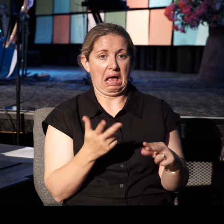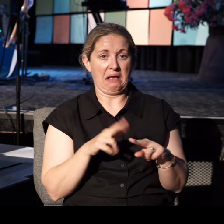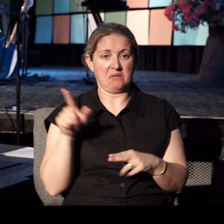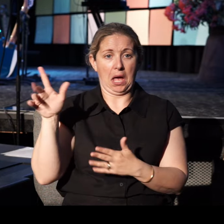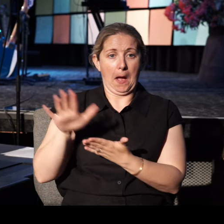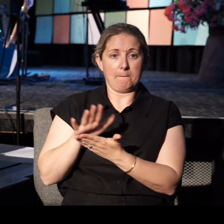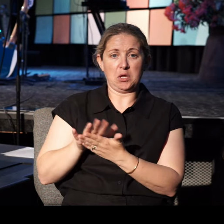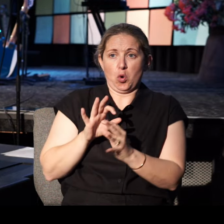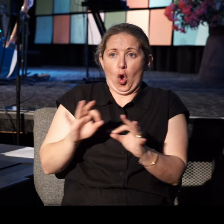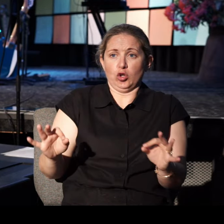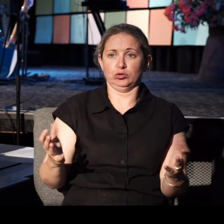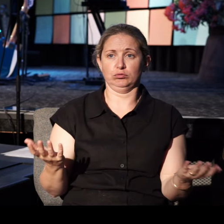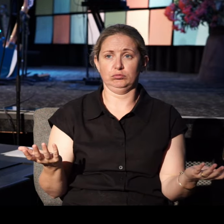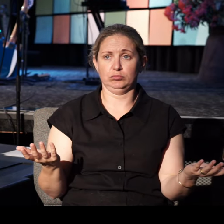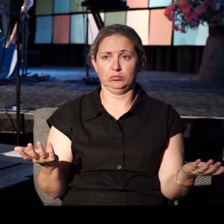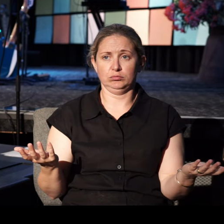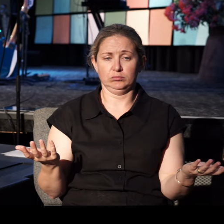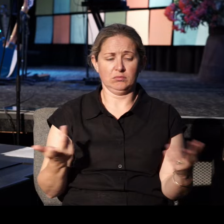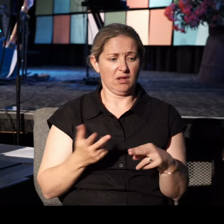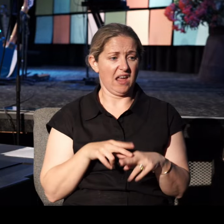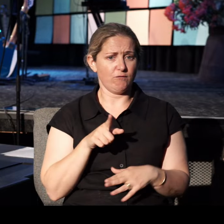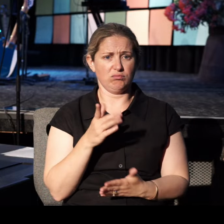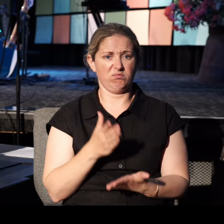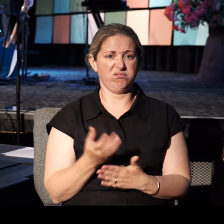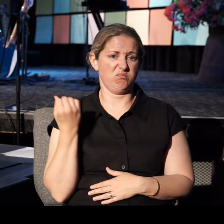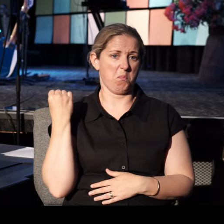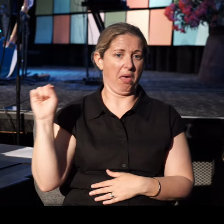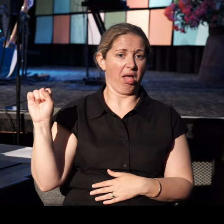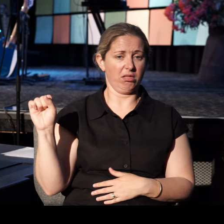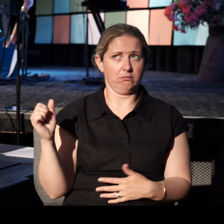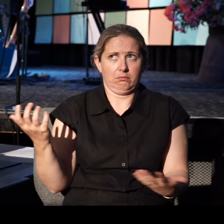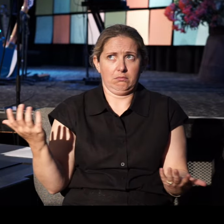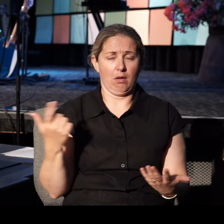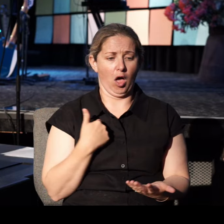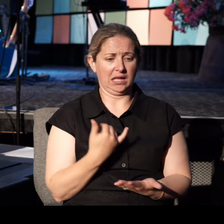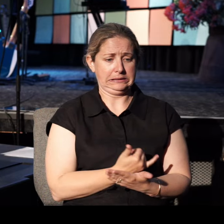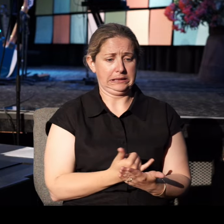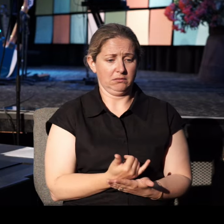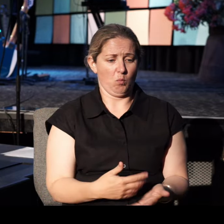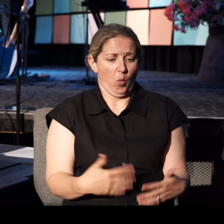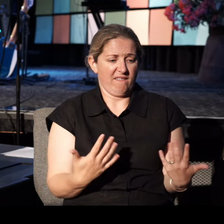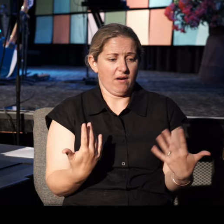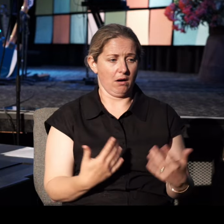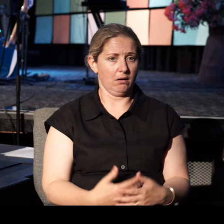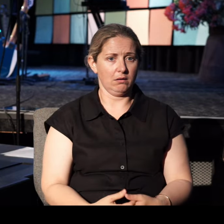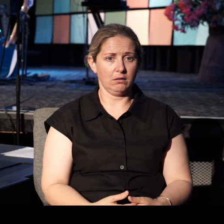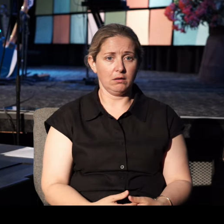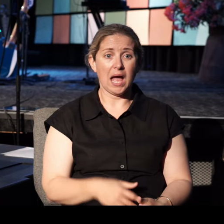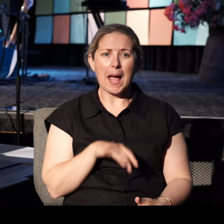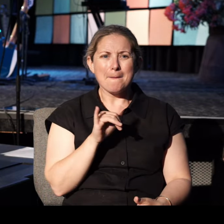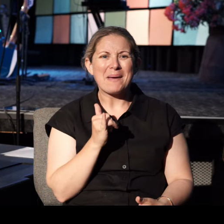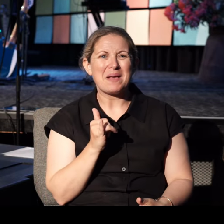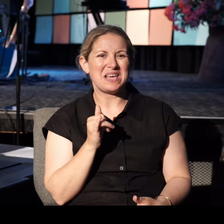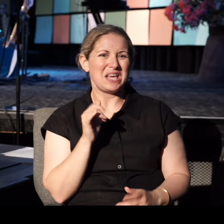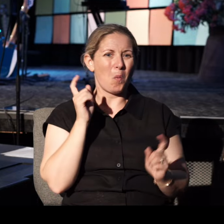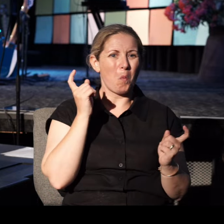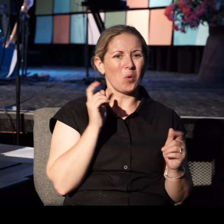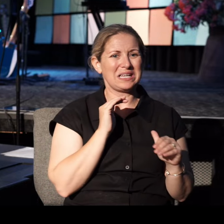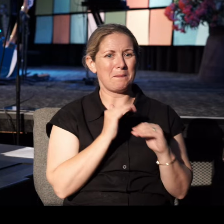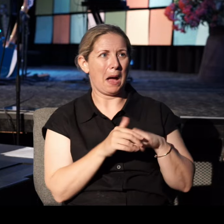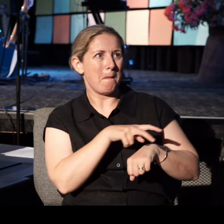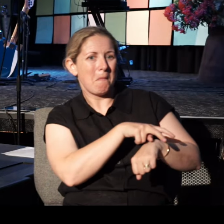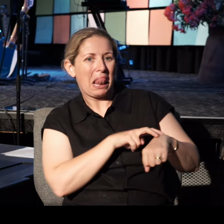No person who's living in lawlessness, rebelliousness, cares about their sin. Oh, they might care about the condemnation that comes